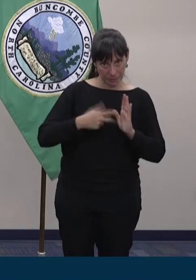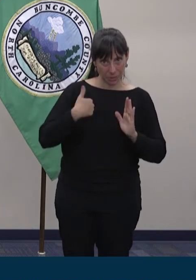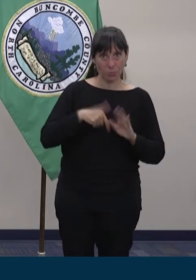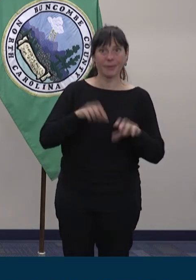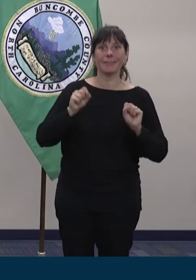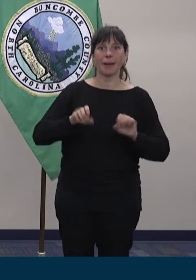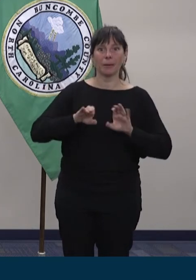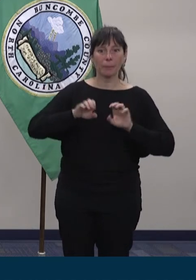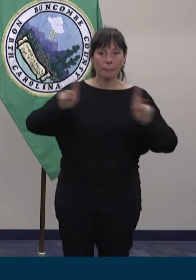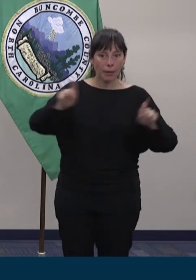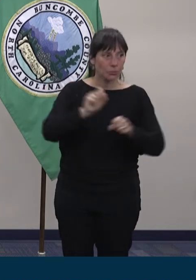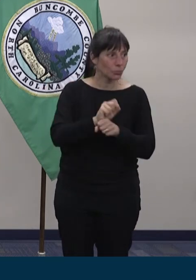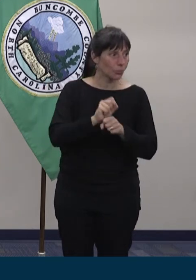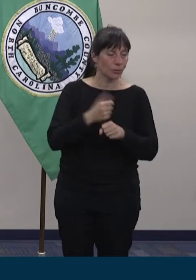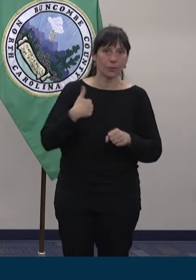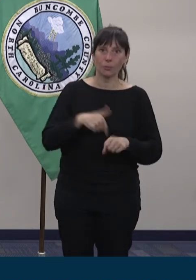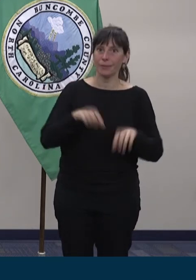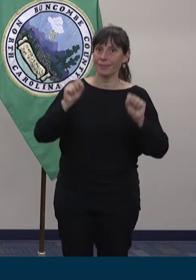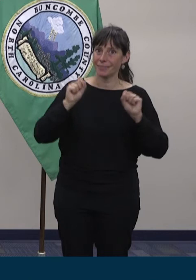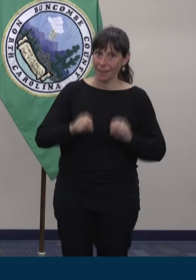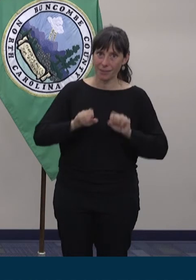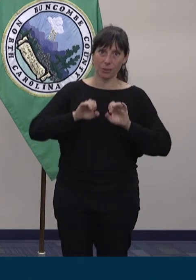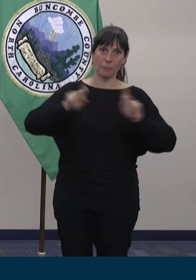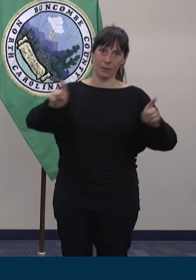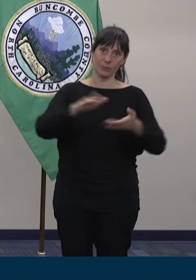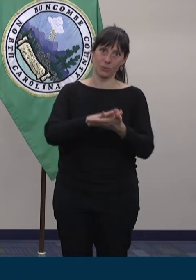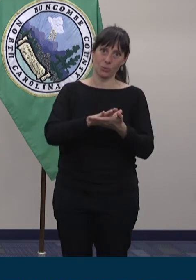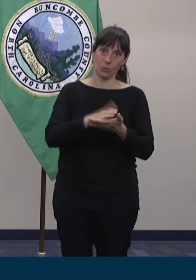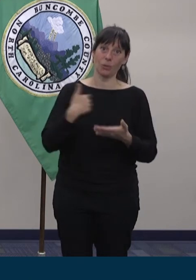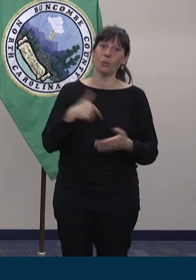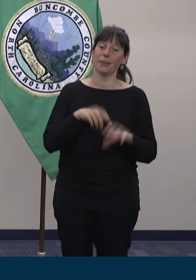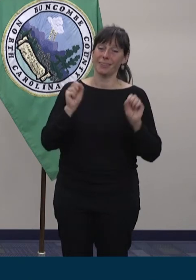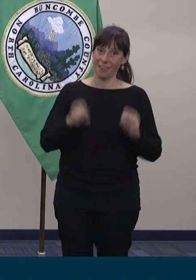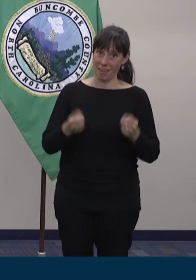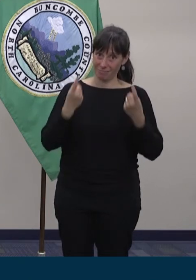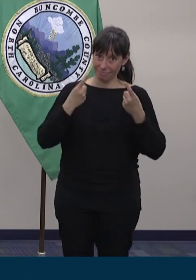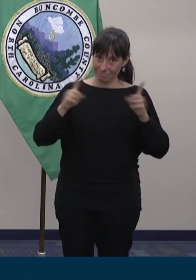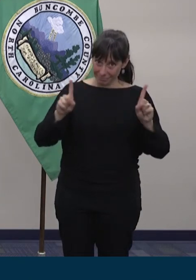and we can do it safely. Thank you, and stay safe.